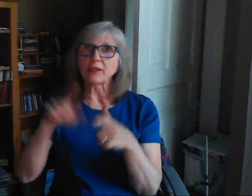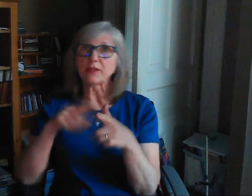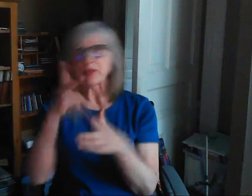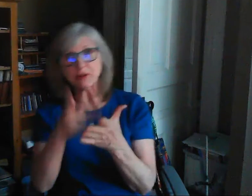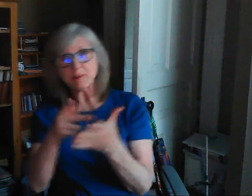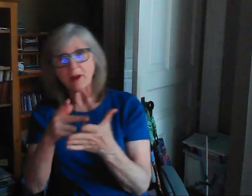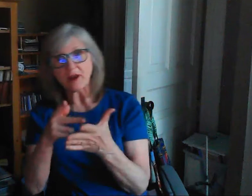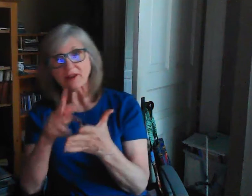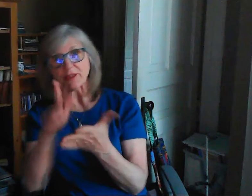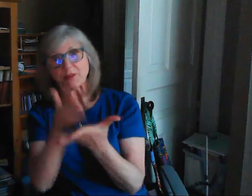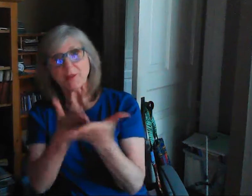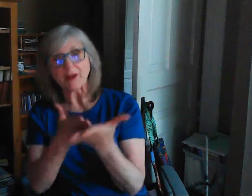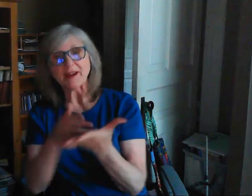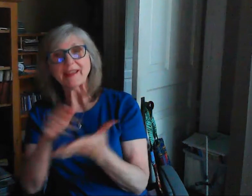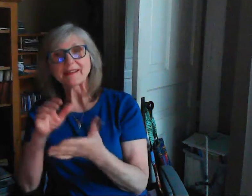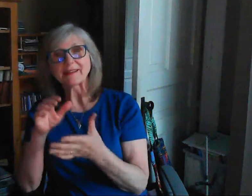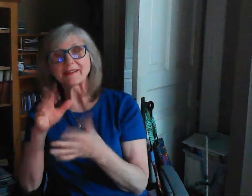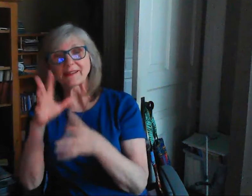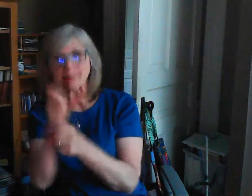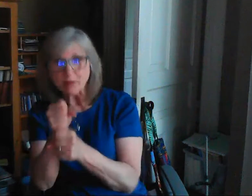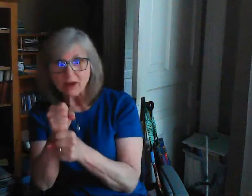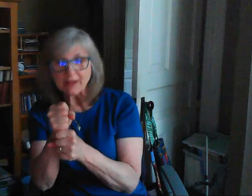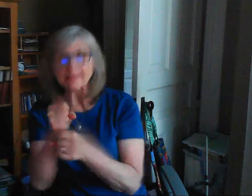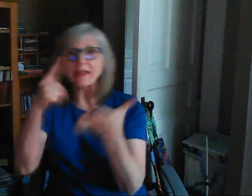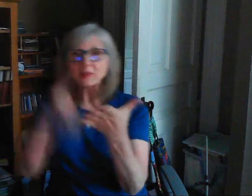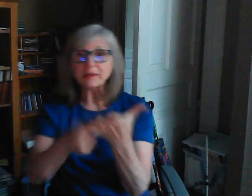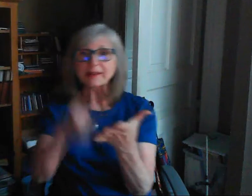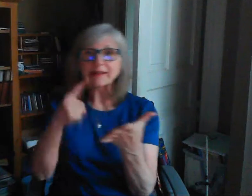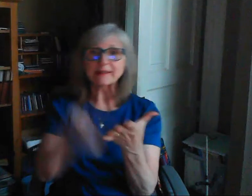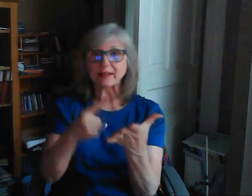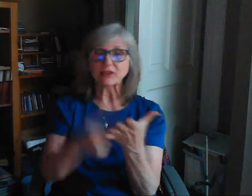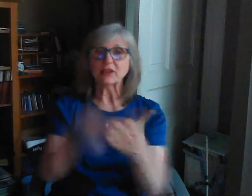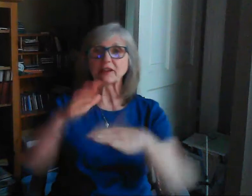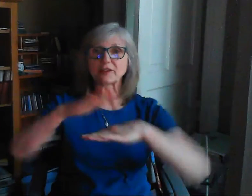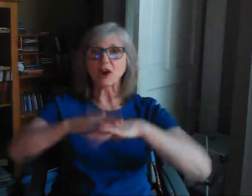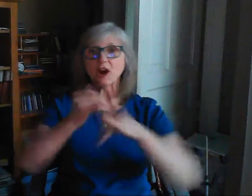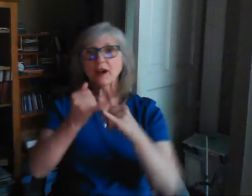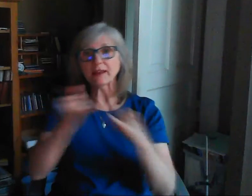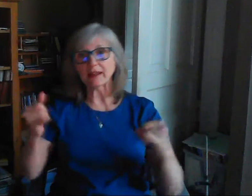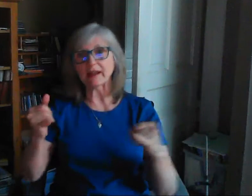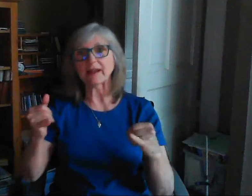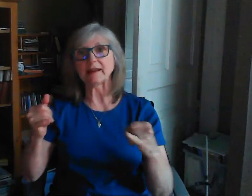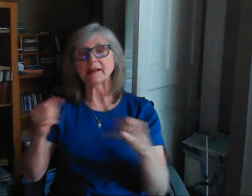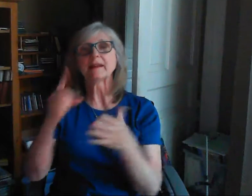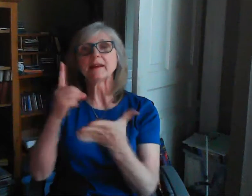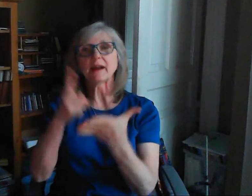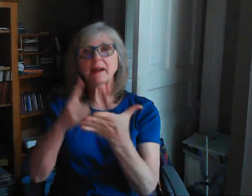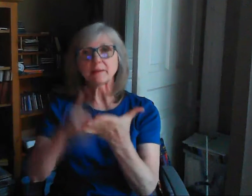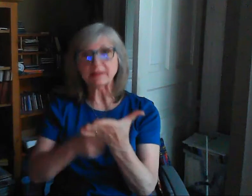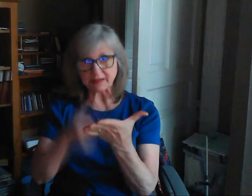The third part is the summarize, and that's really a discussion. It's the online